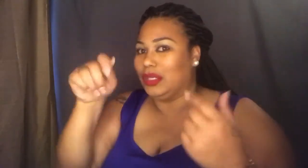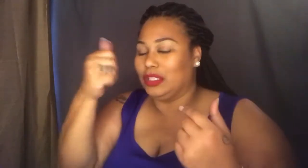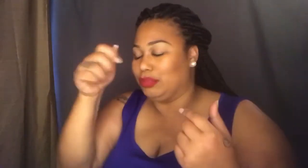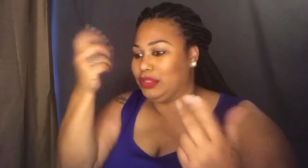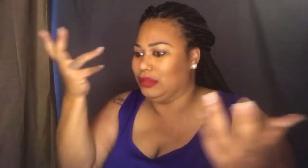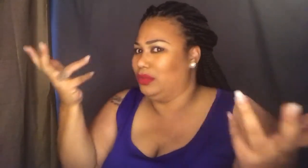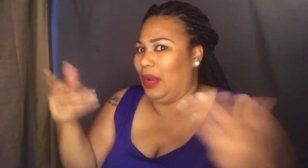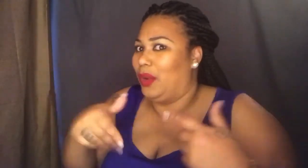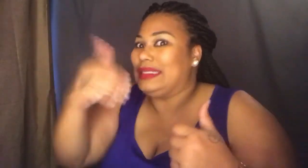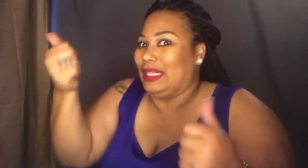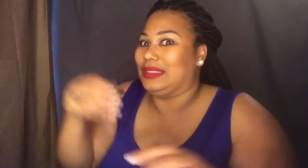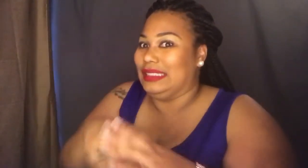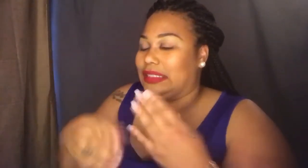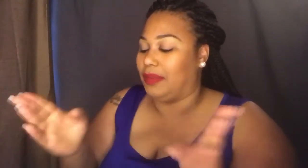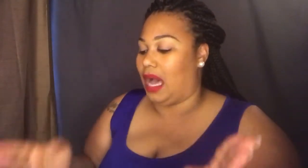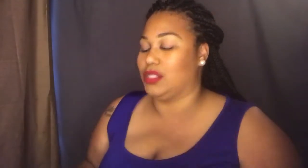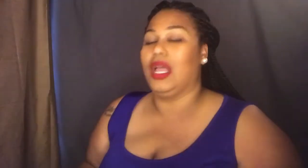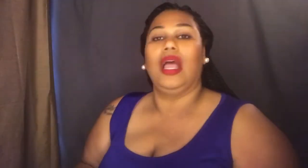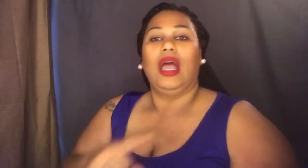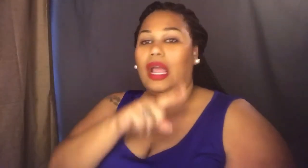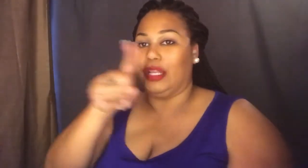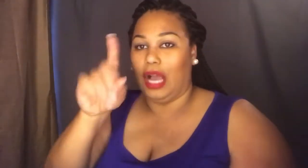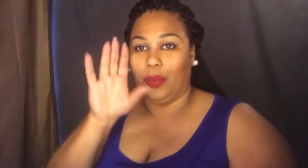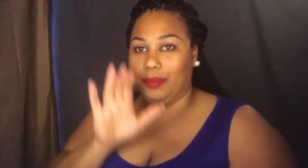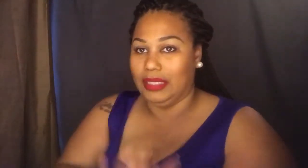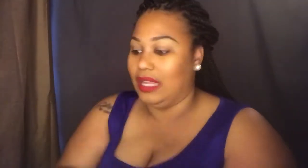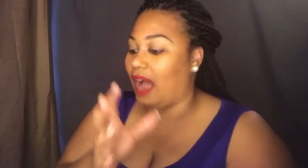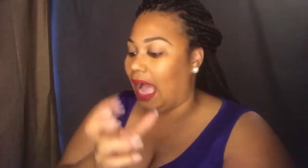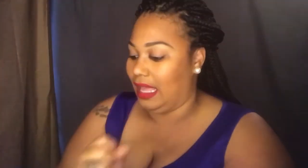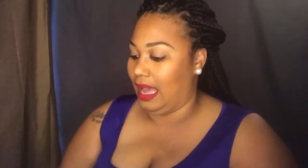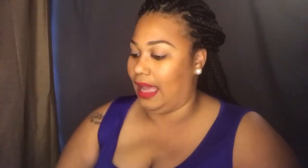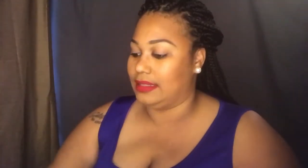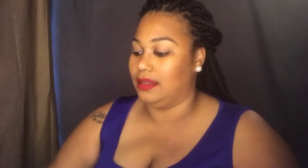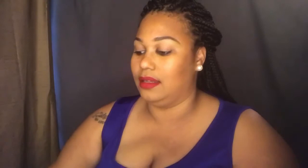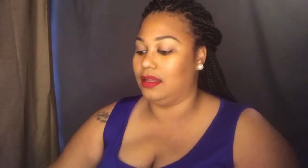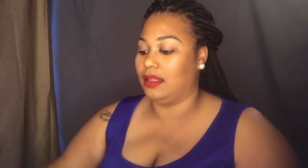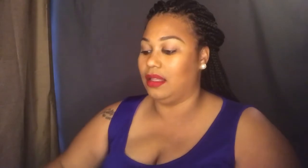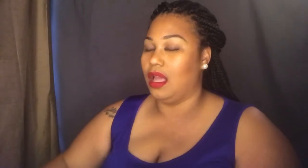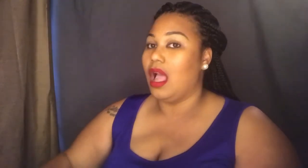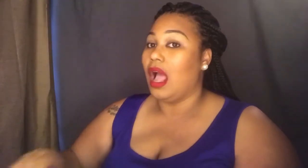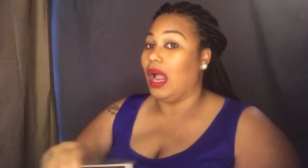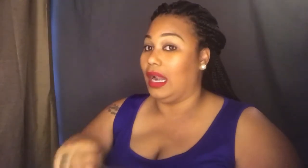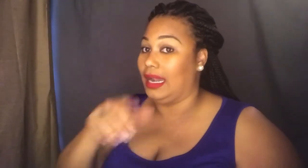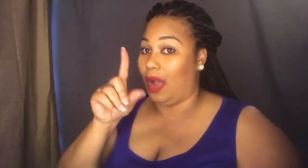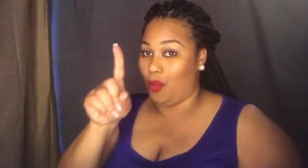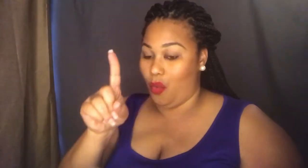other brushes? Like, what else in this box? And y'all wouldn't believe I got not one,